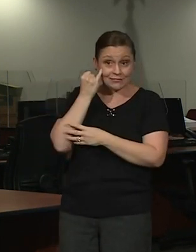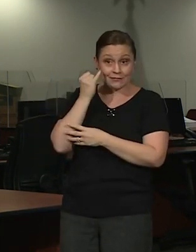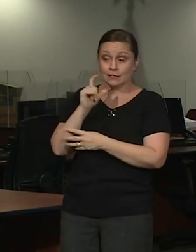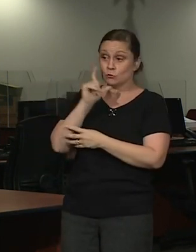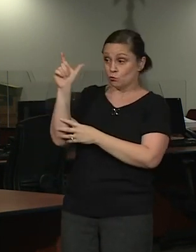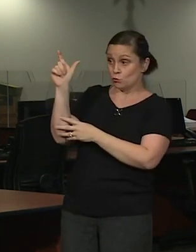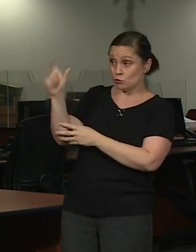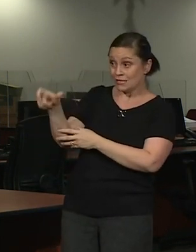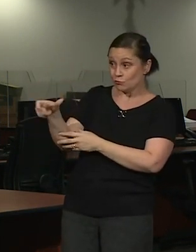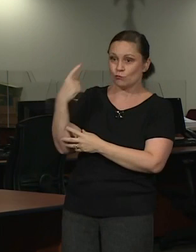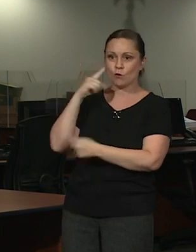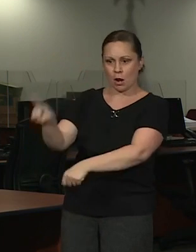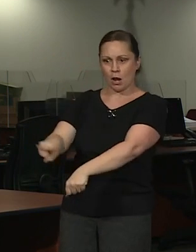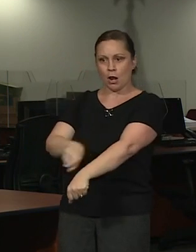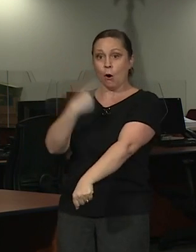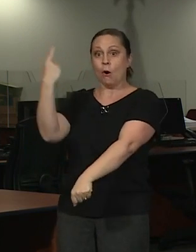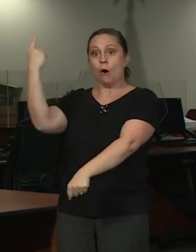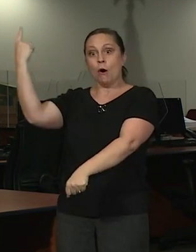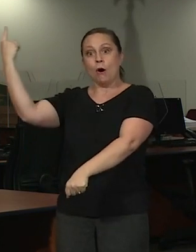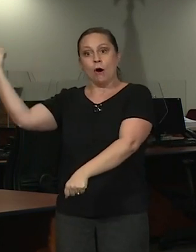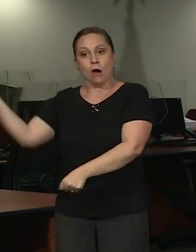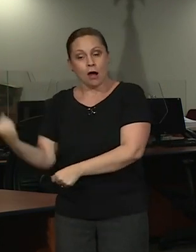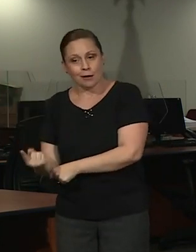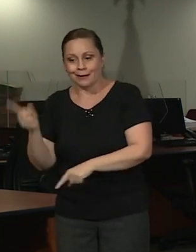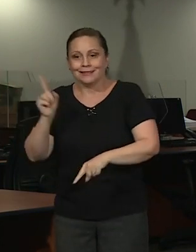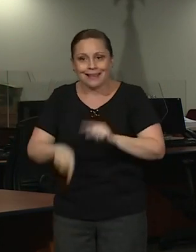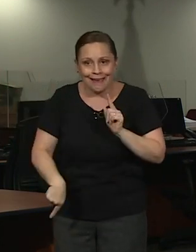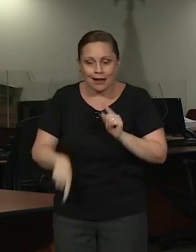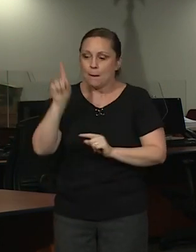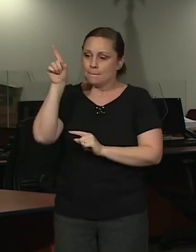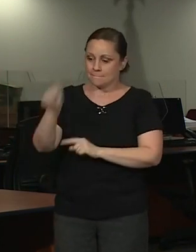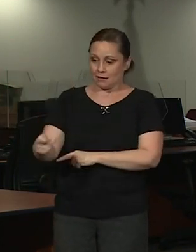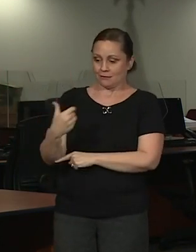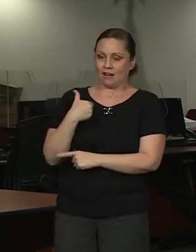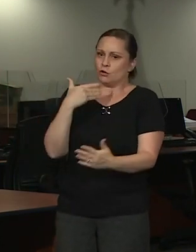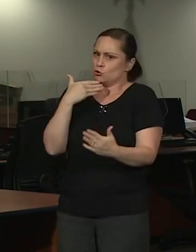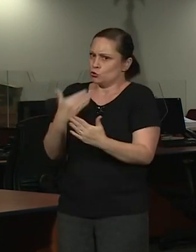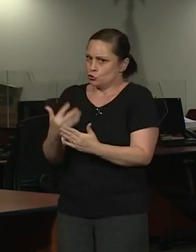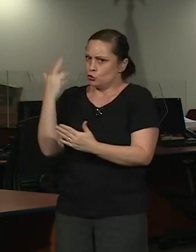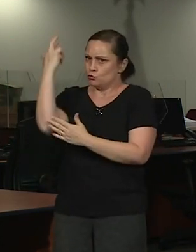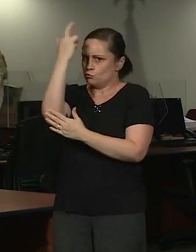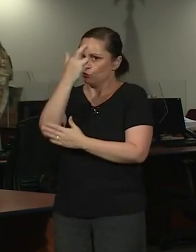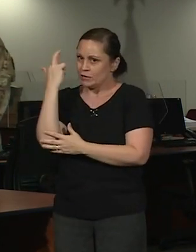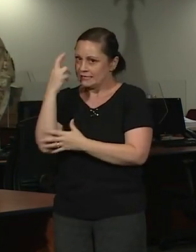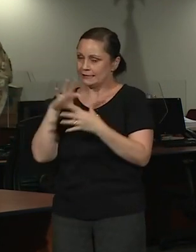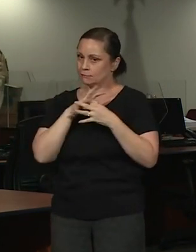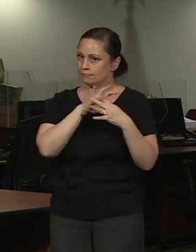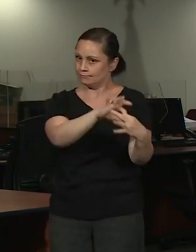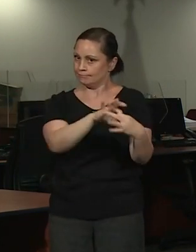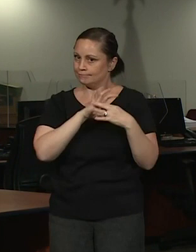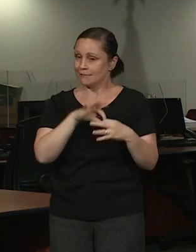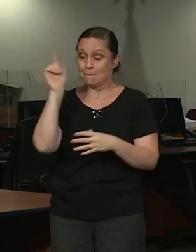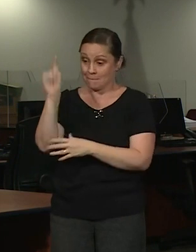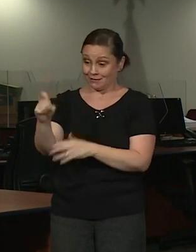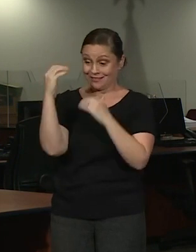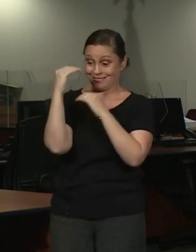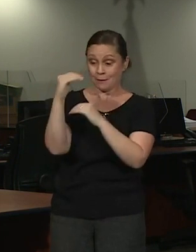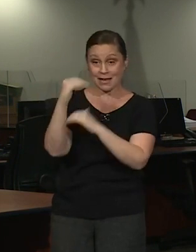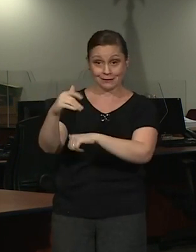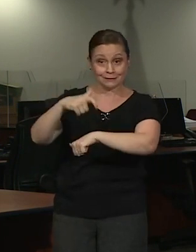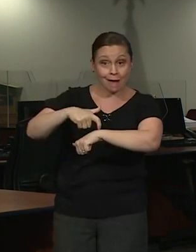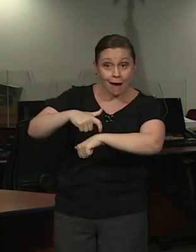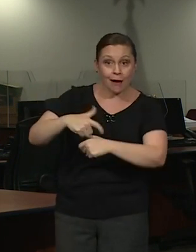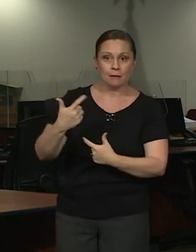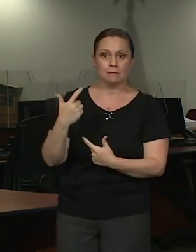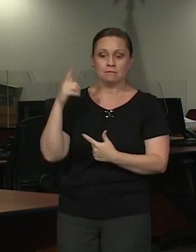unnecessarily for too long a period unless you have a very good reason. It's got to be tailored to that and last only so long as absolutely necessary. And